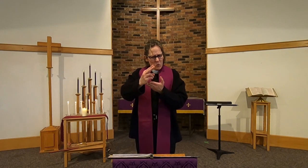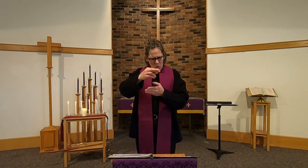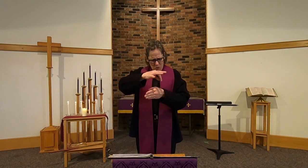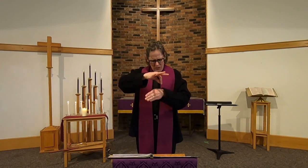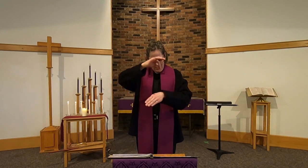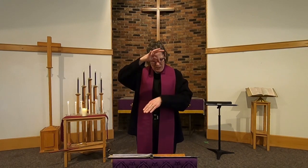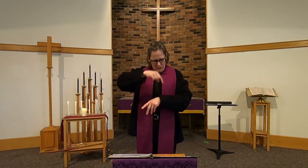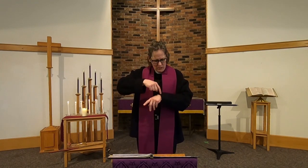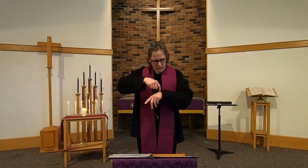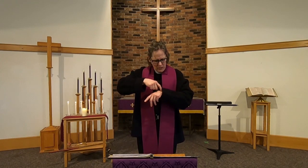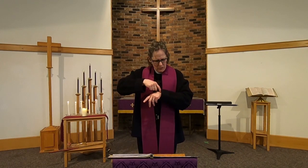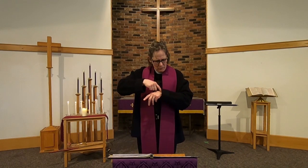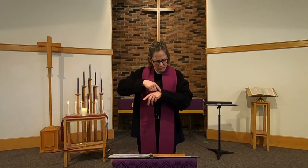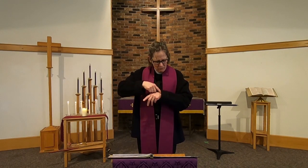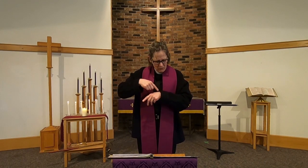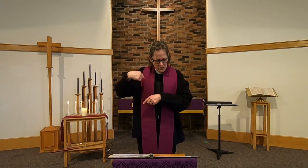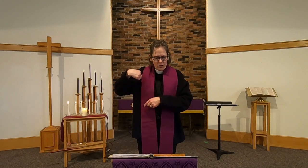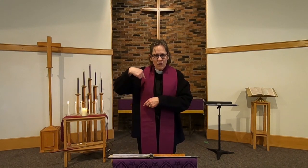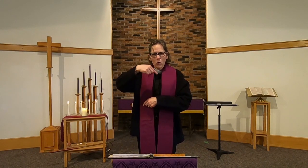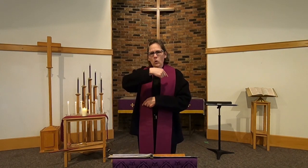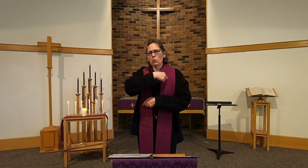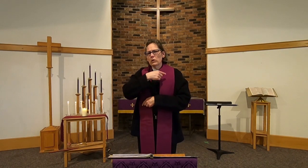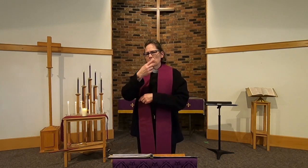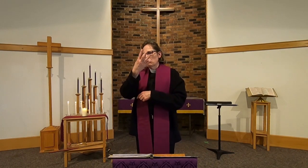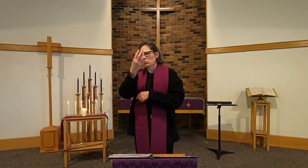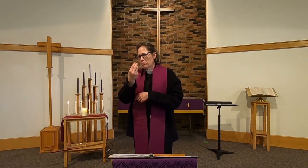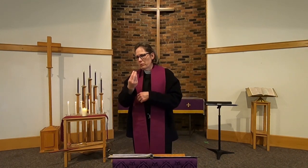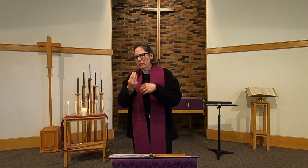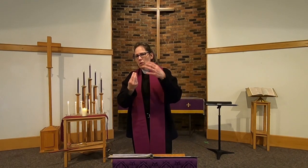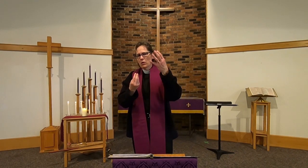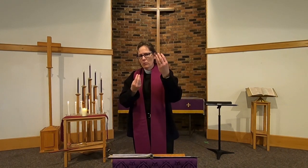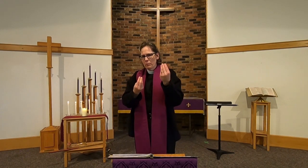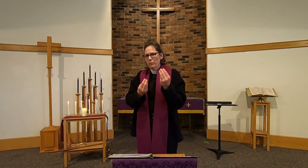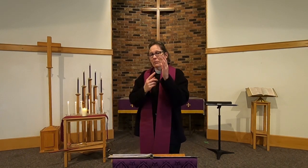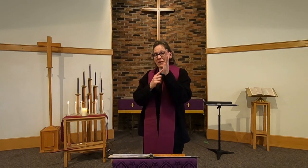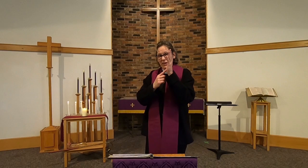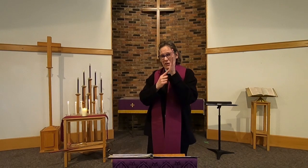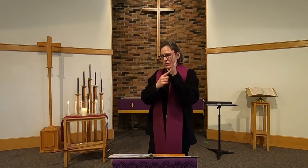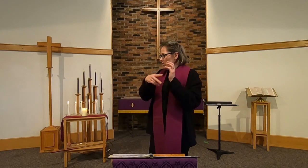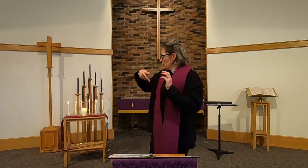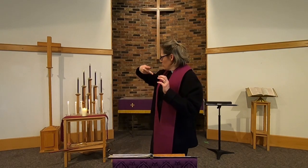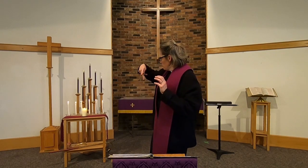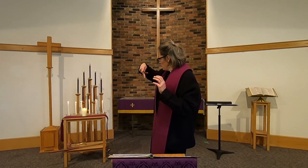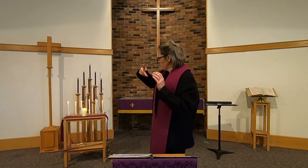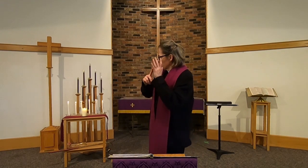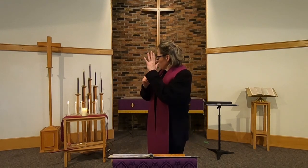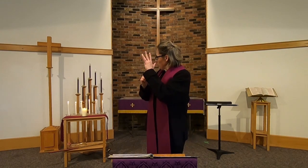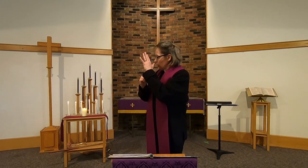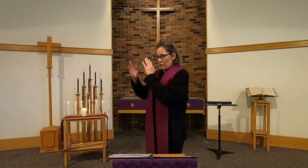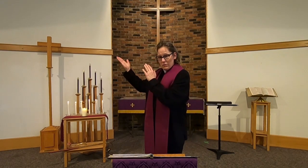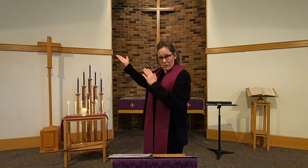In this holy time, we slowly put out the Lenten candles.